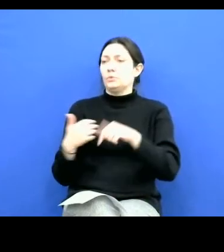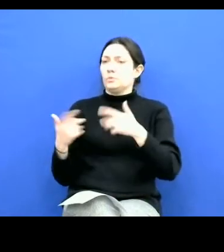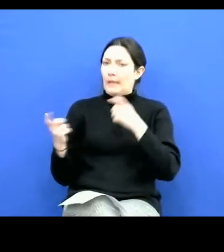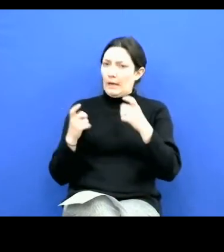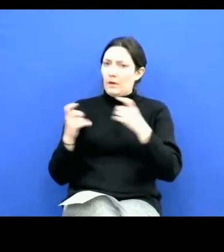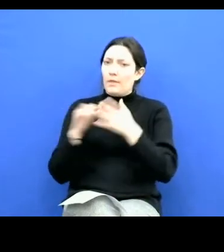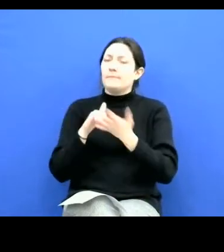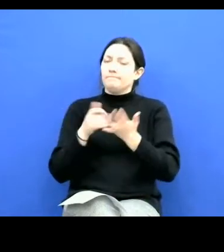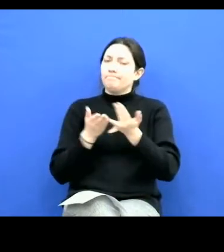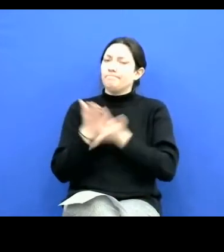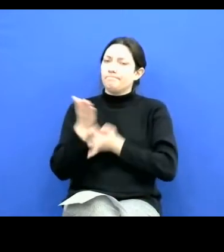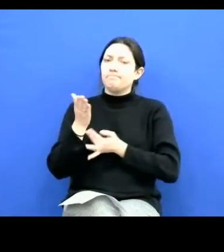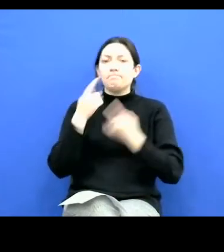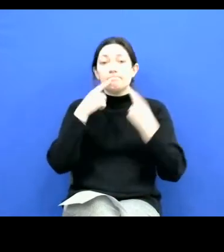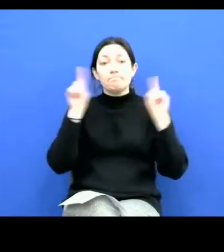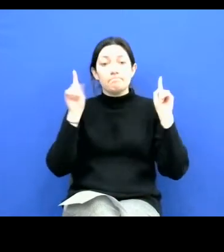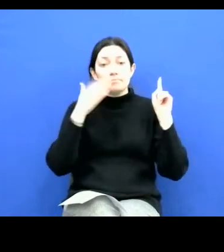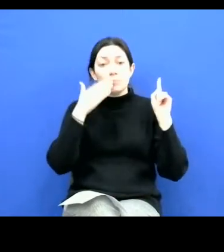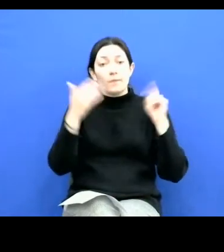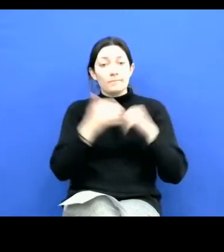handled that exceptionally well.